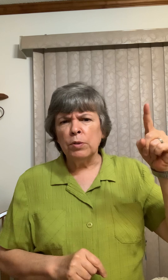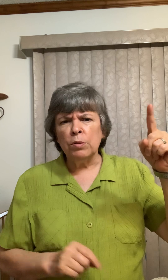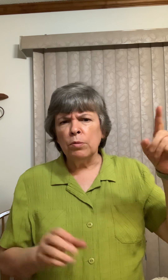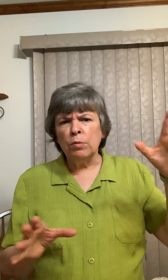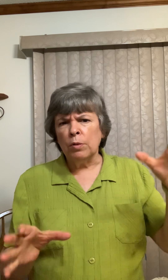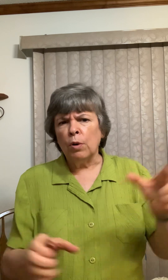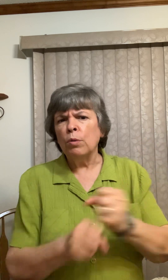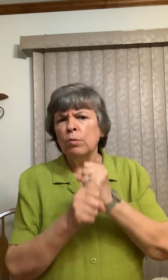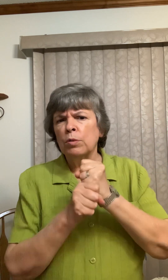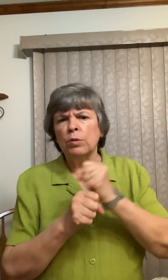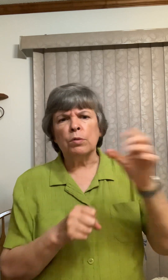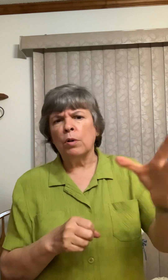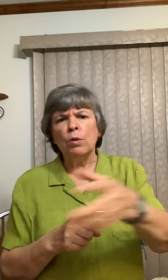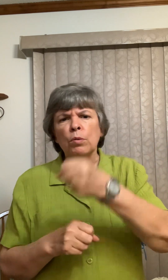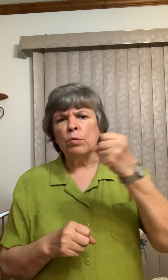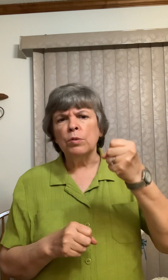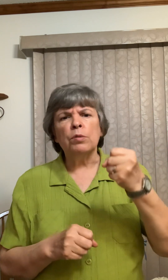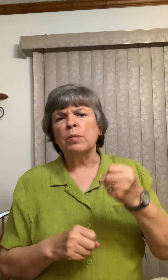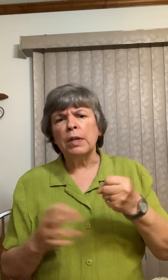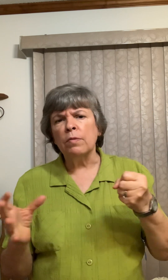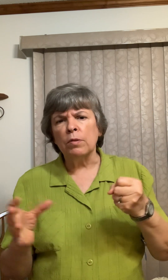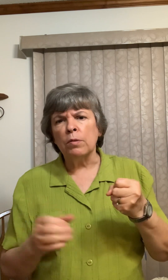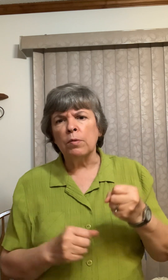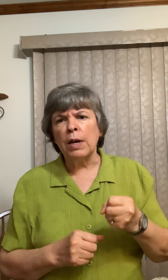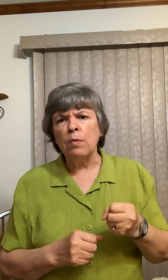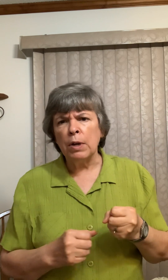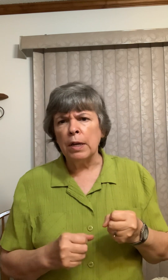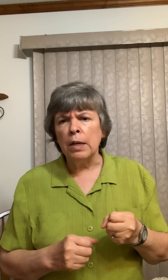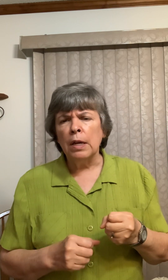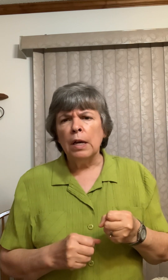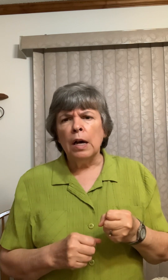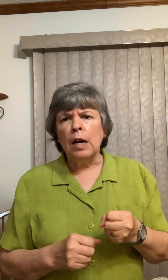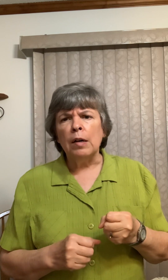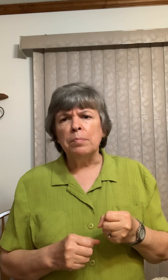do holds or whatever that way.